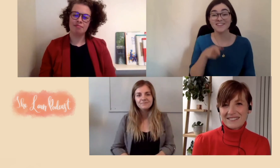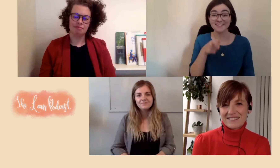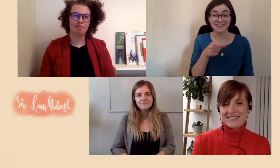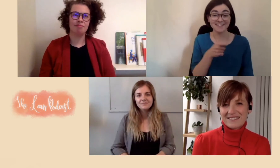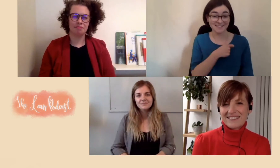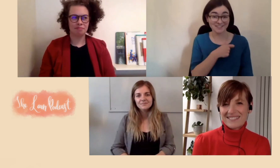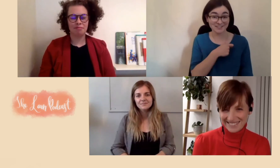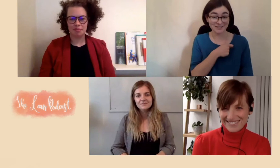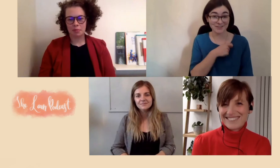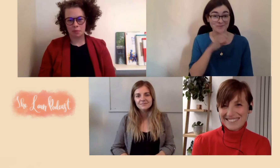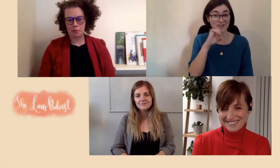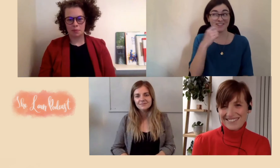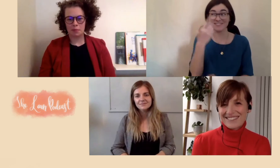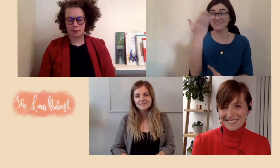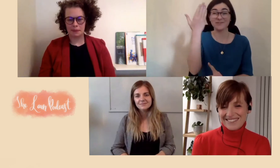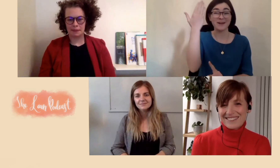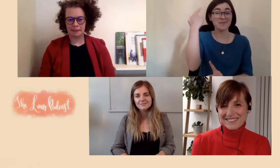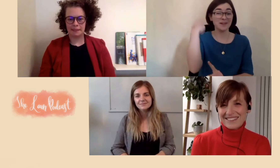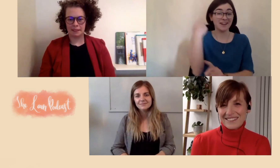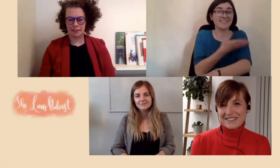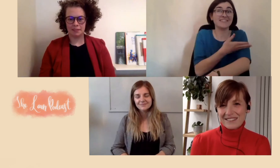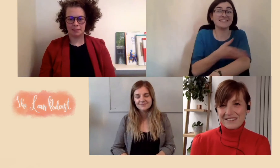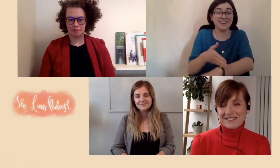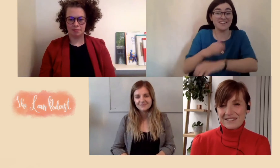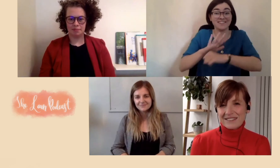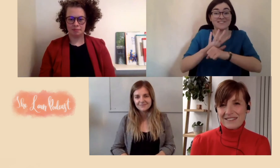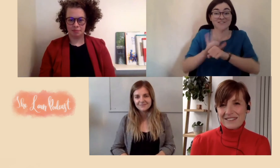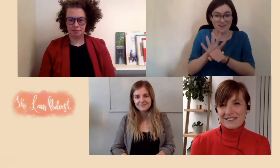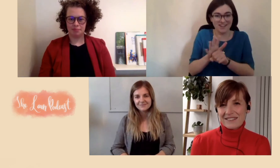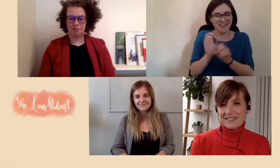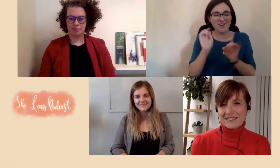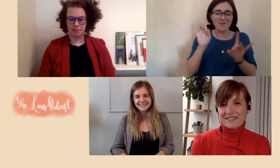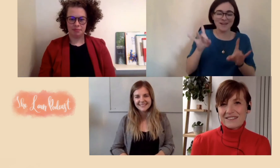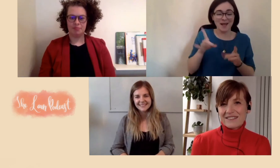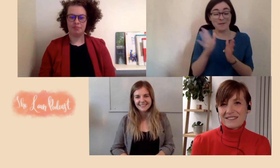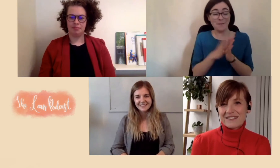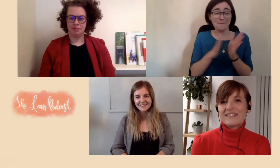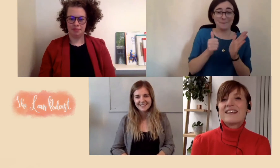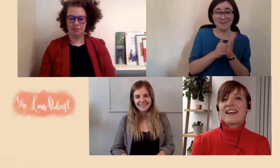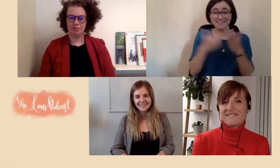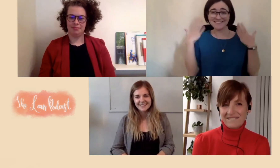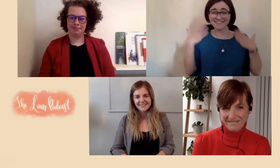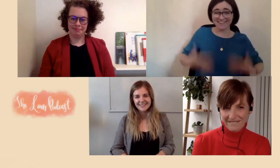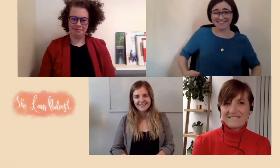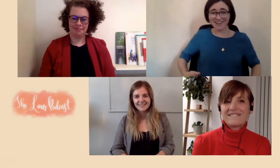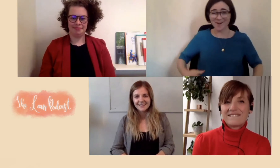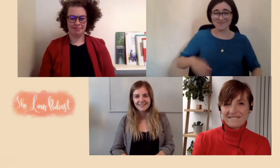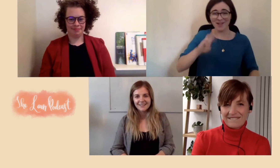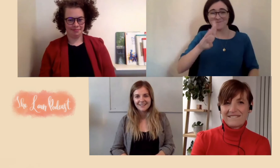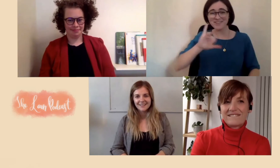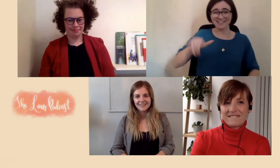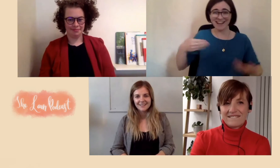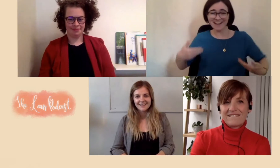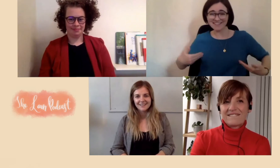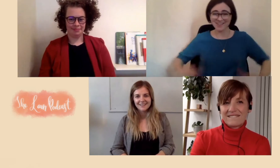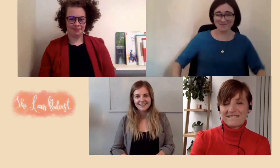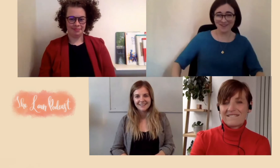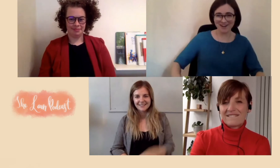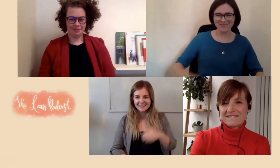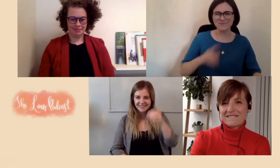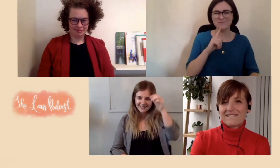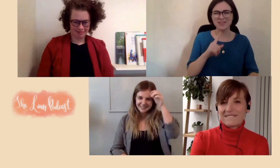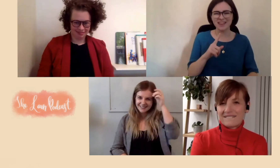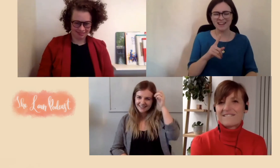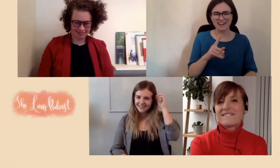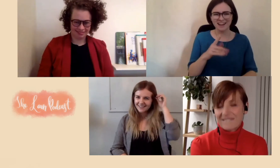that's very true actually, because at the start of it all, I was very much, okay, business on top, loungewear on the bottom. But then after